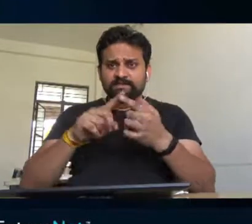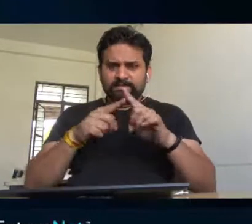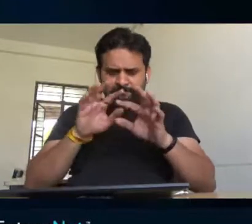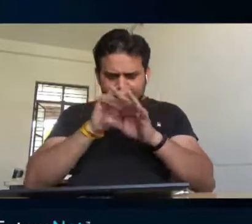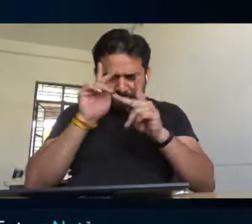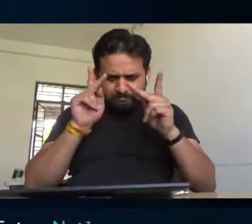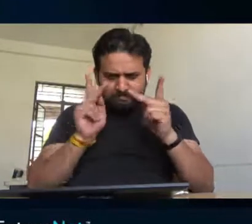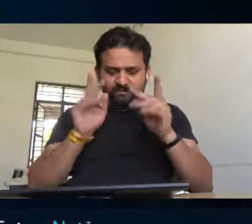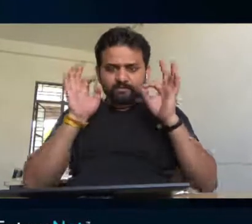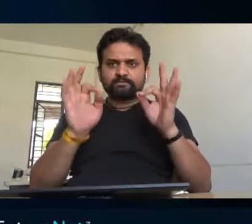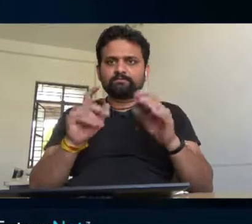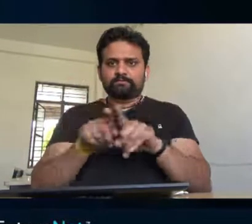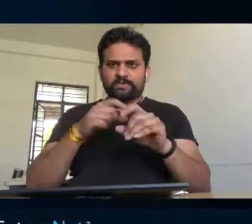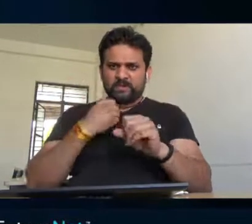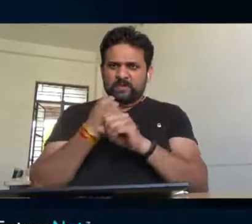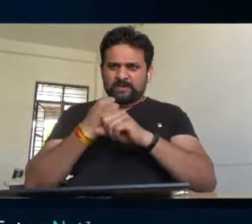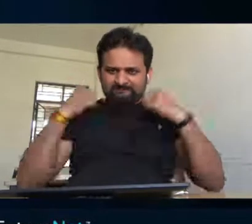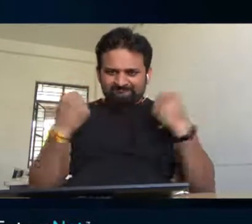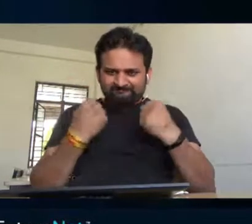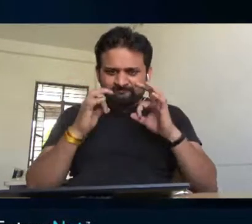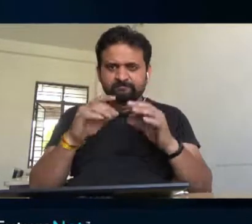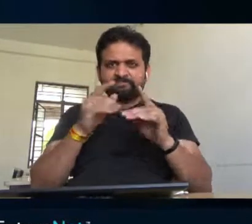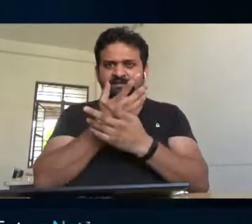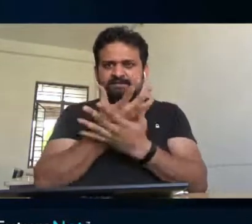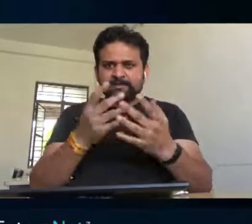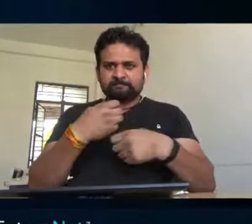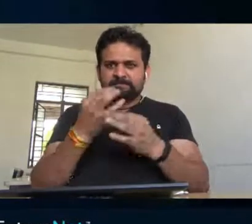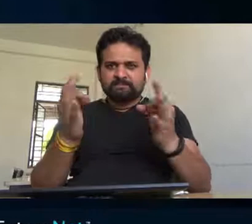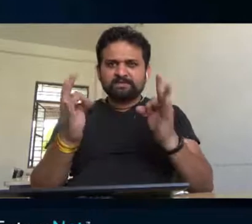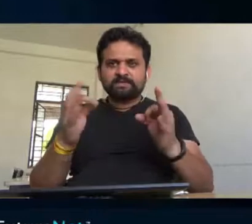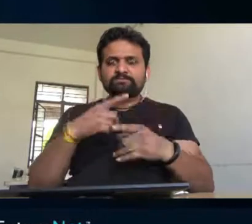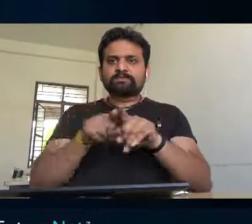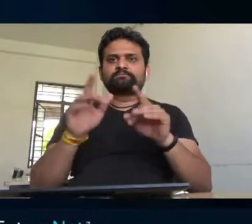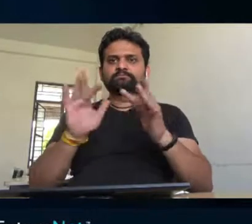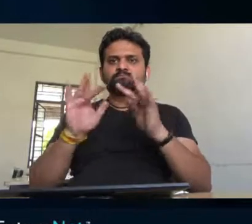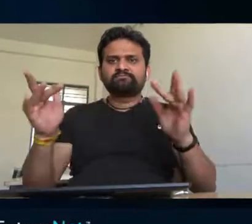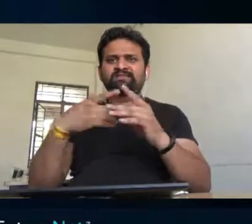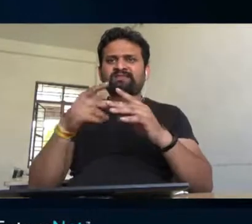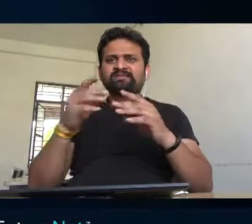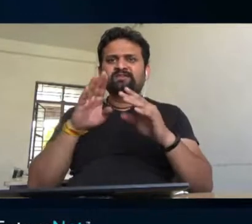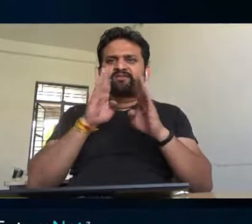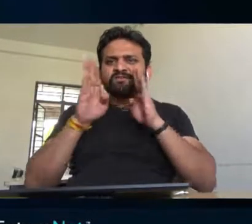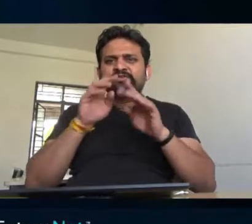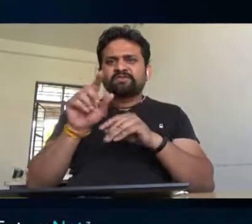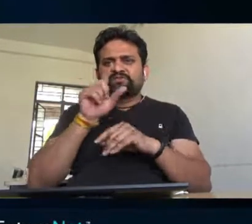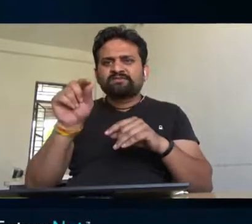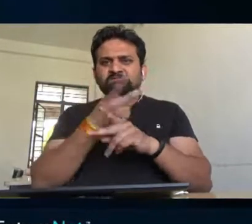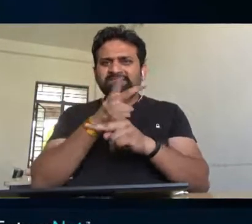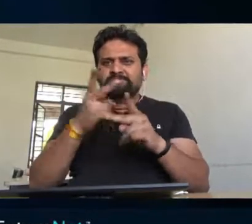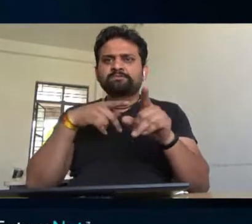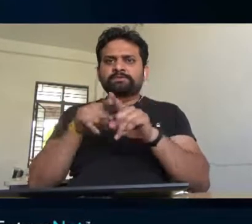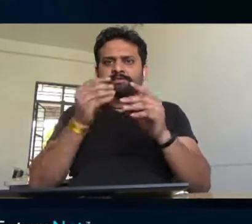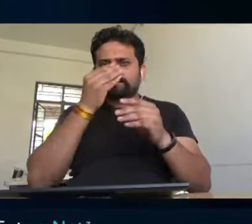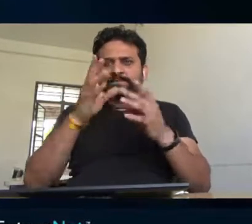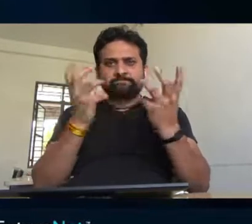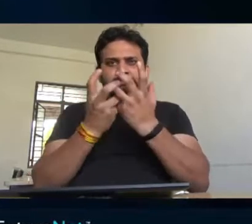in FutureNet. We're always thinking about the next step, and the next step, and the next step, and the next step. We are working now hard to make the Futuro